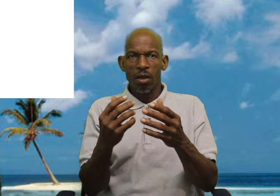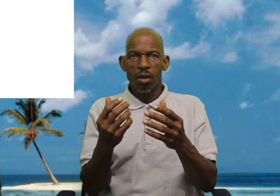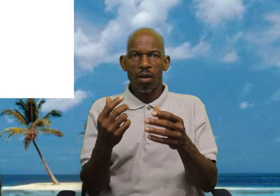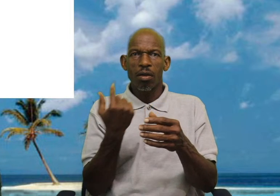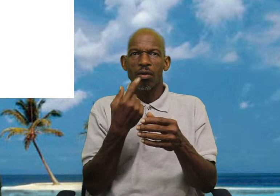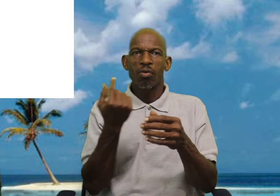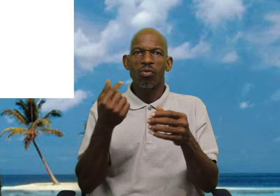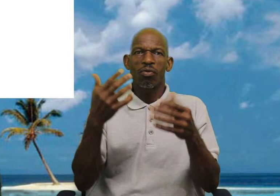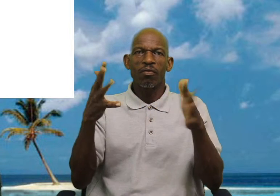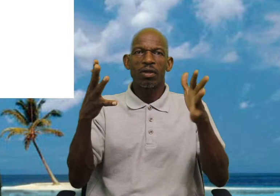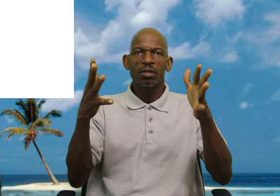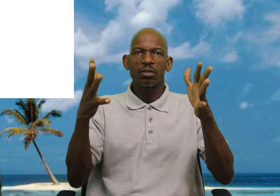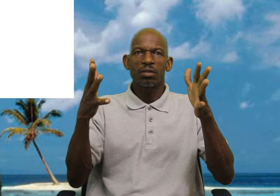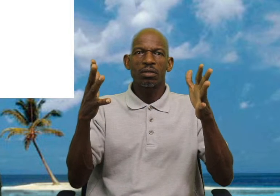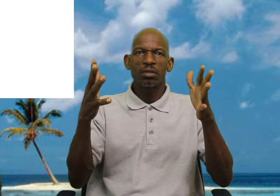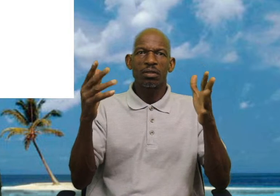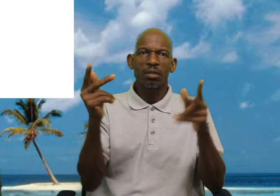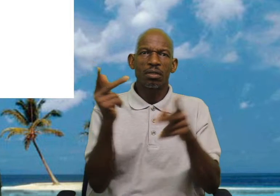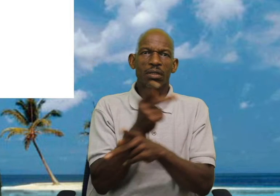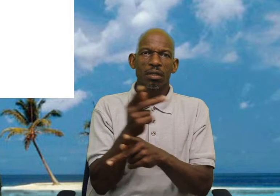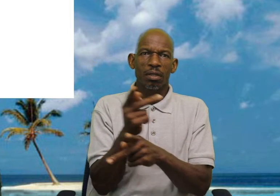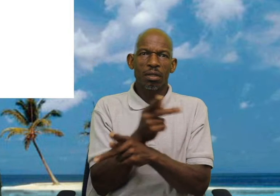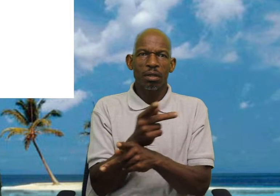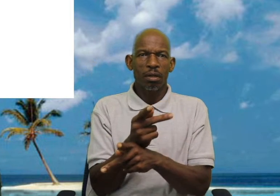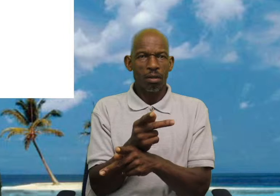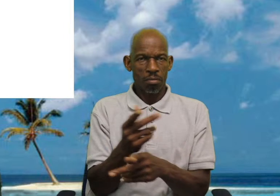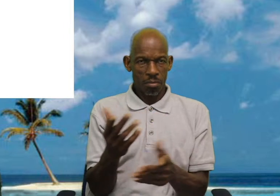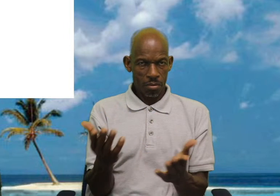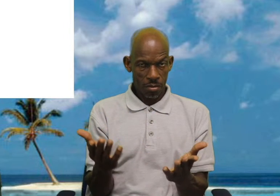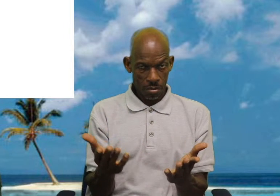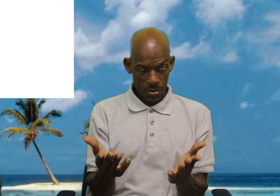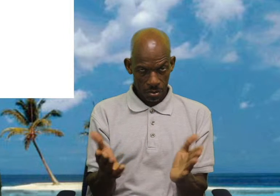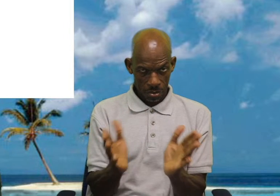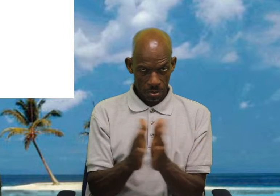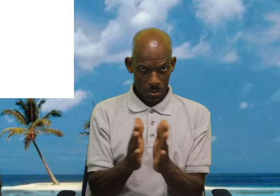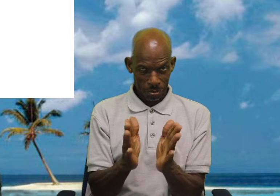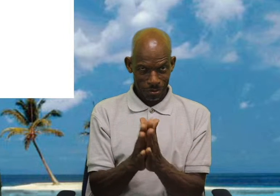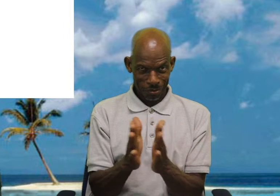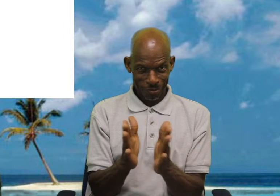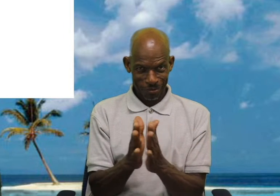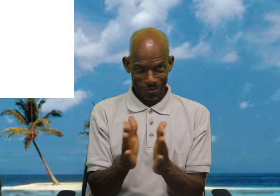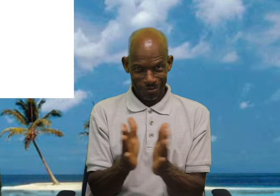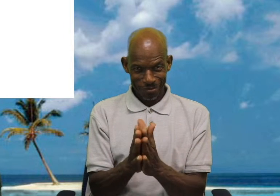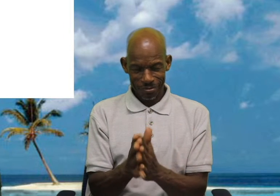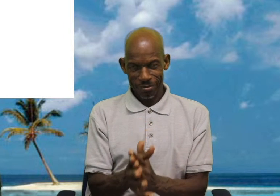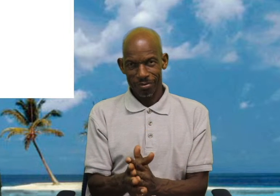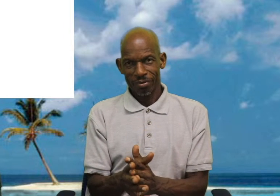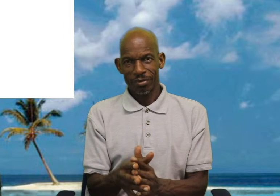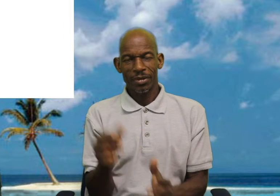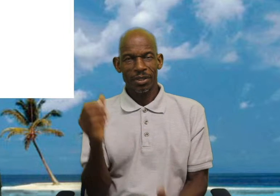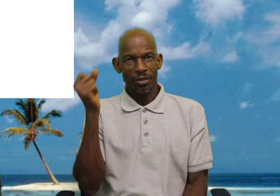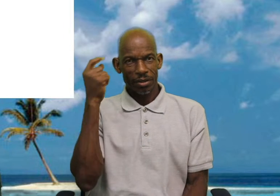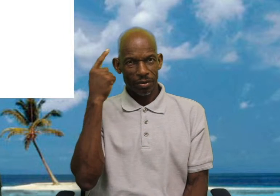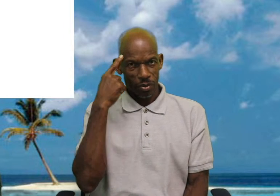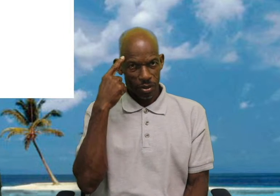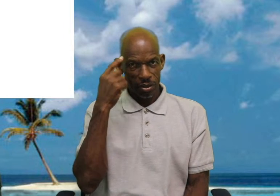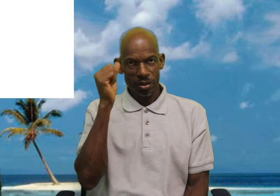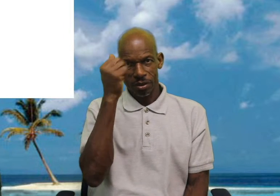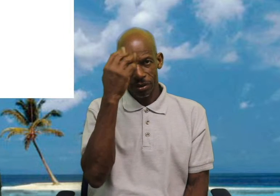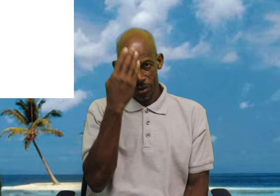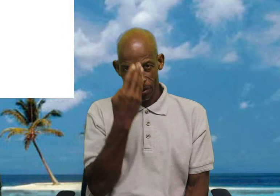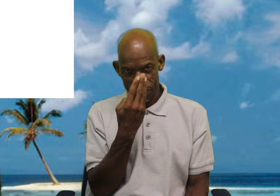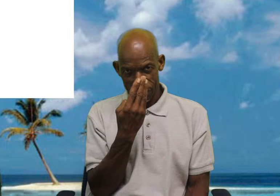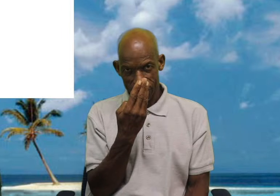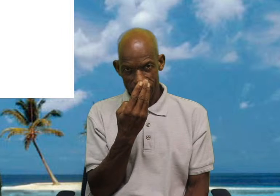going to take your answers. I've seen Kenton. Kenton is here. All right, so we have Kenton, Sabriki, Selwyn,